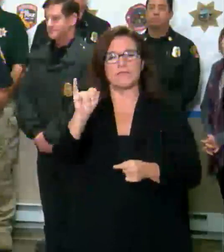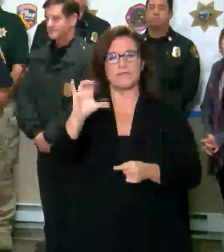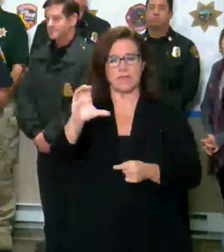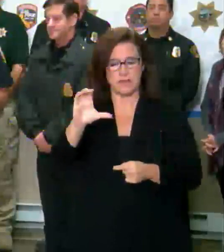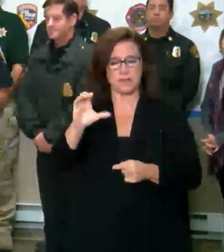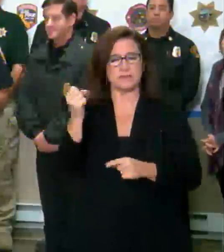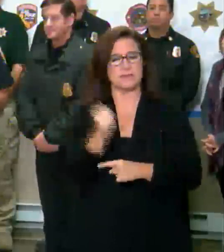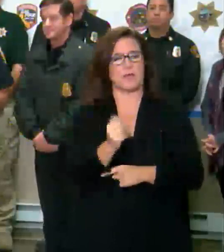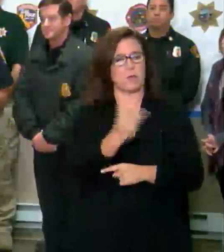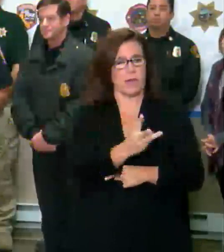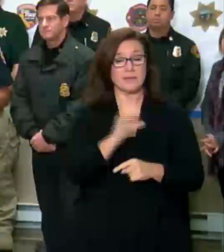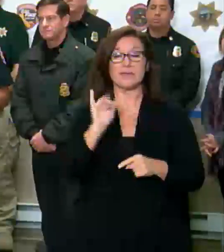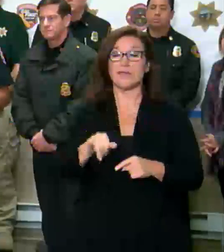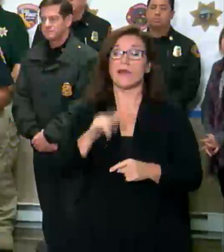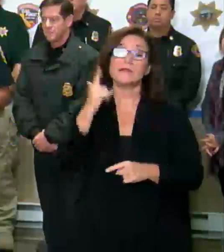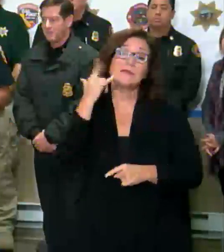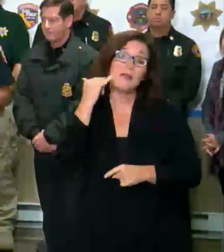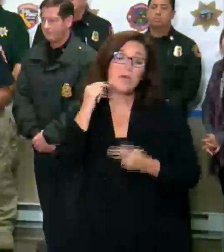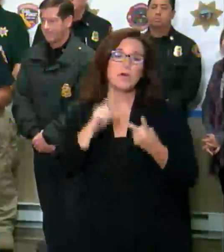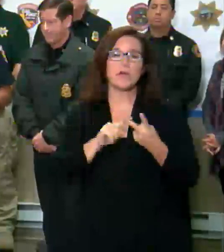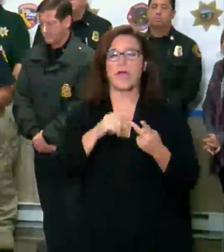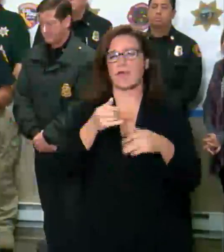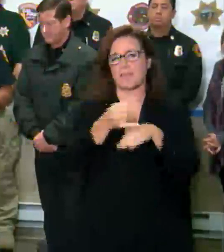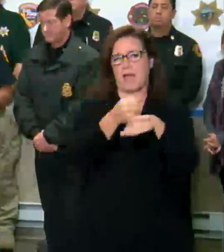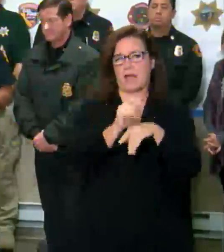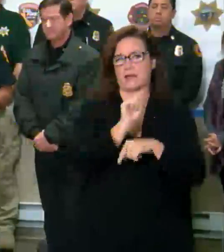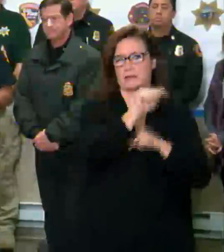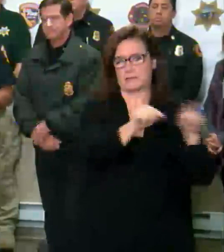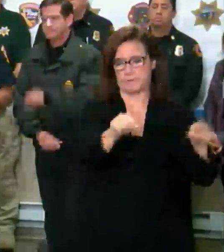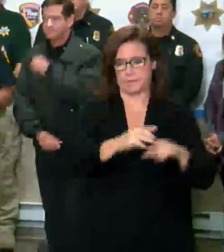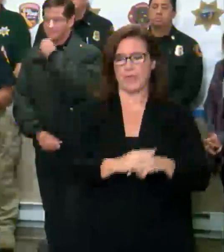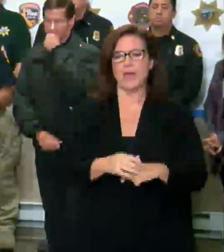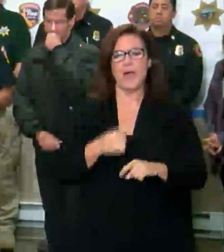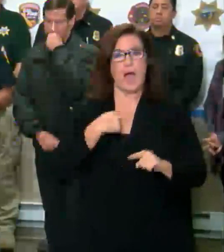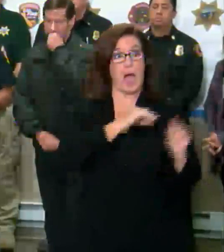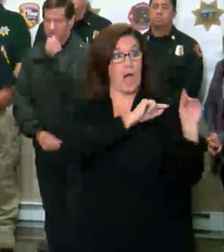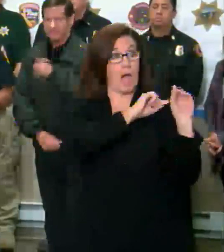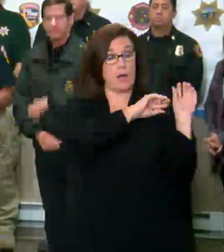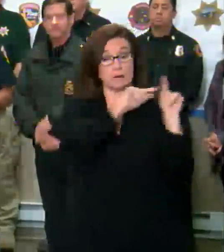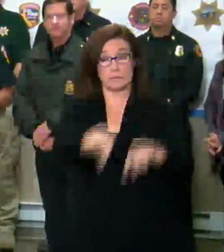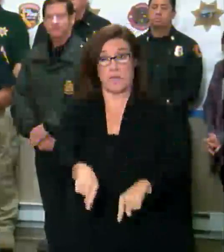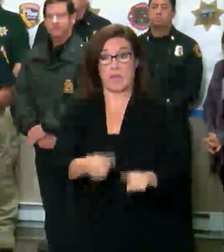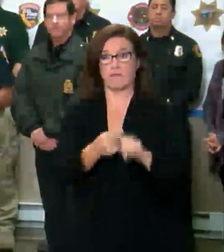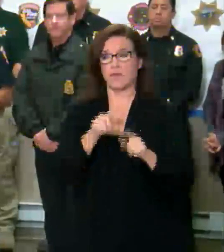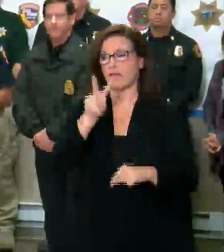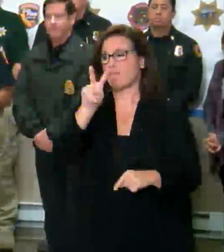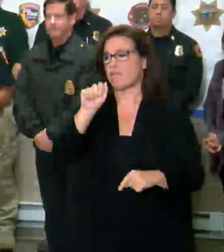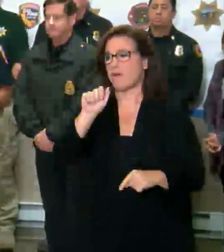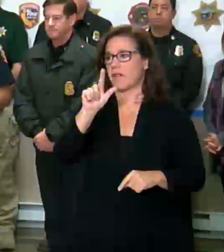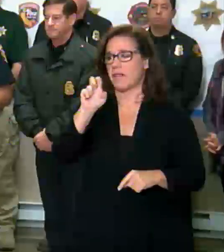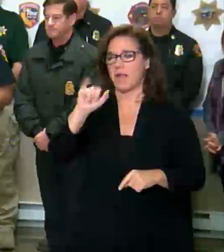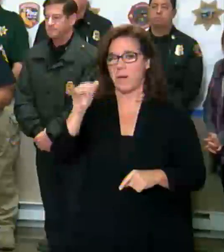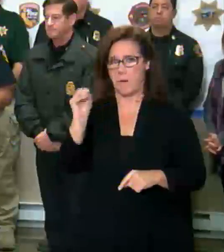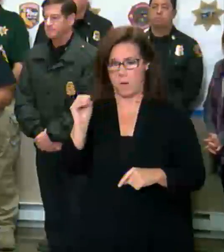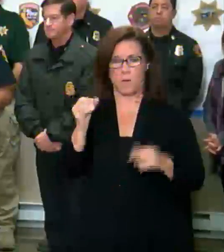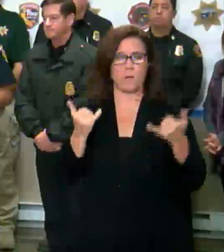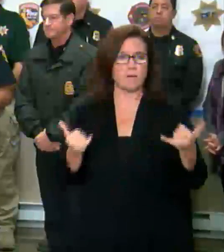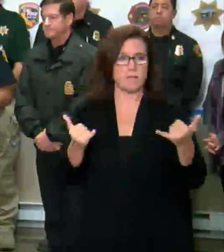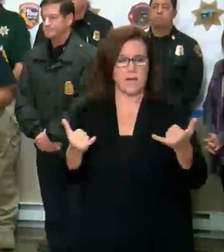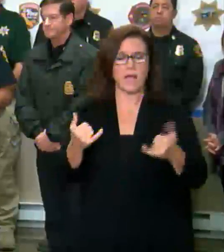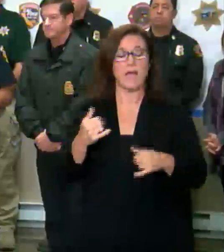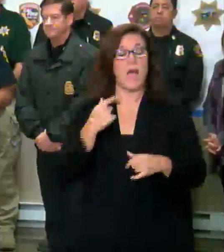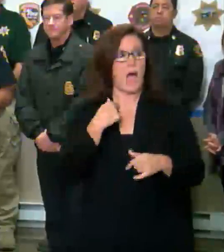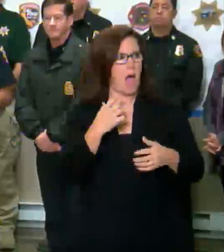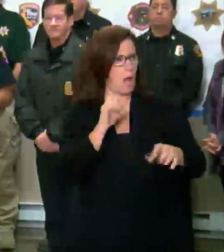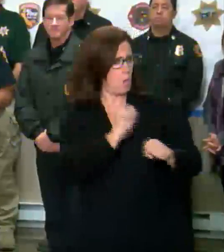California and the Pacific Islands. I'm here from Vallejo today with Chief Pimlott, and we've been reviewing all the activities to date, and we're